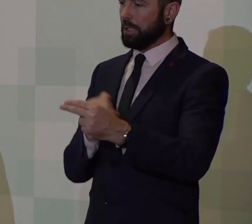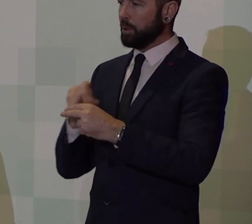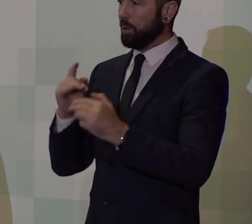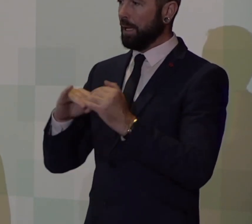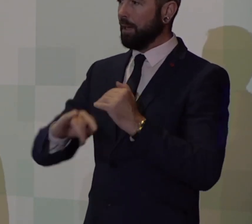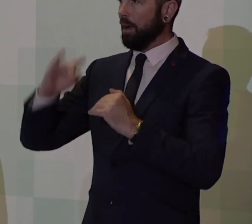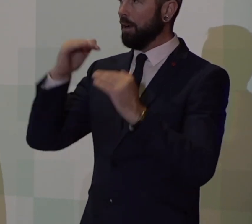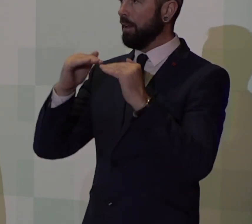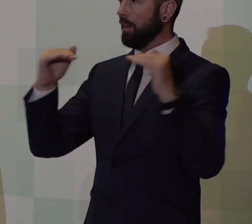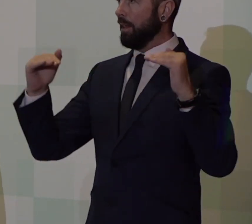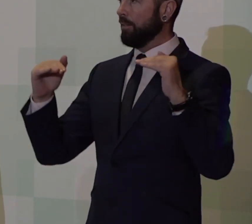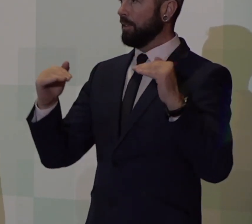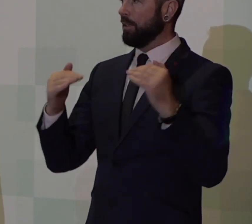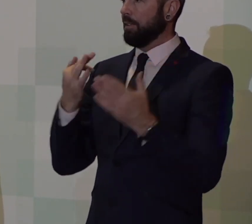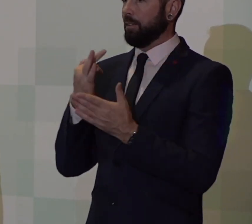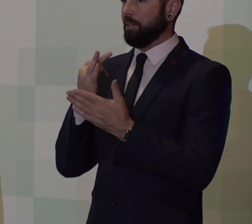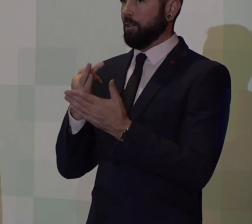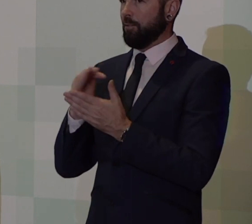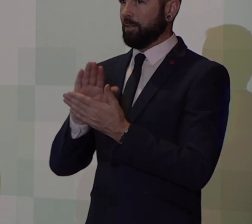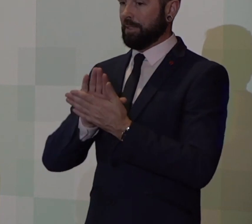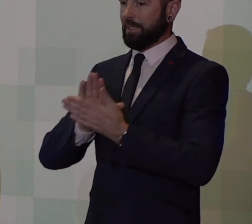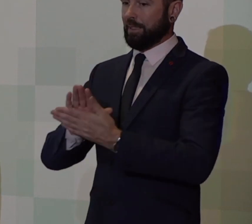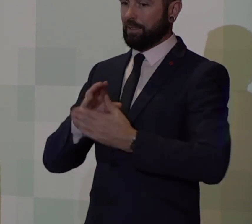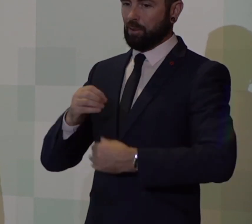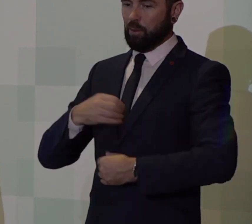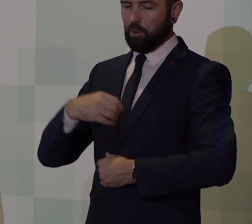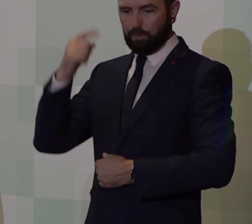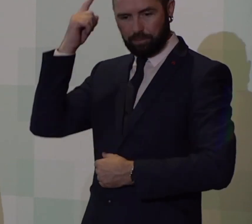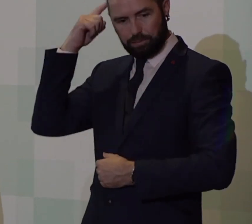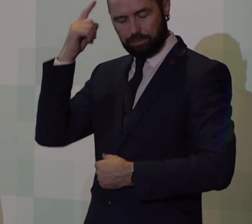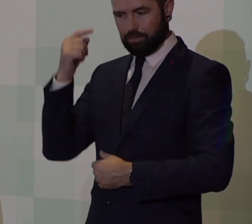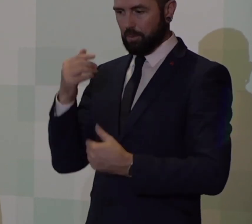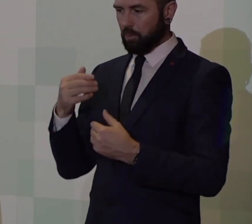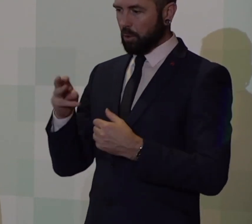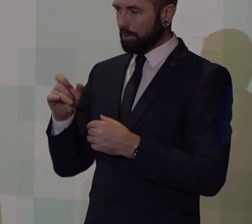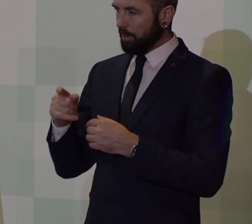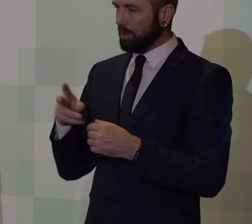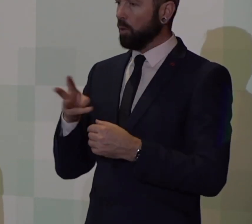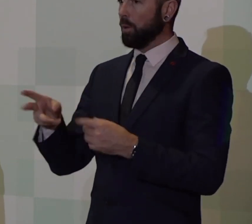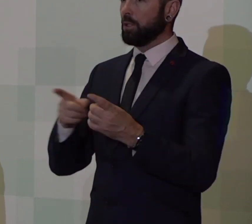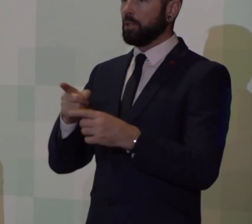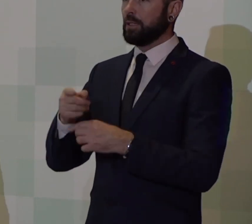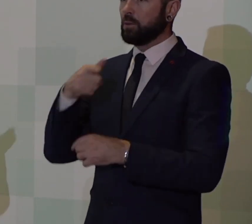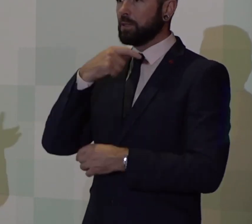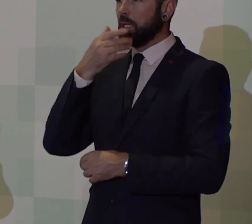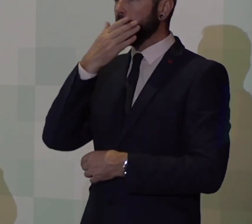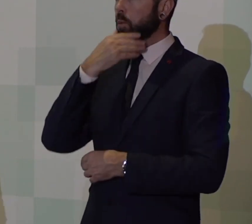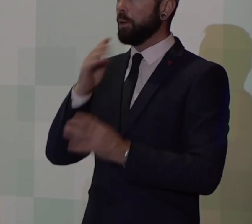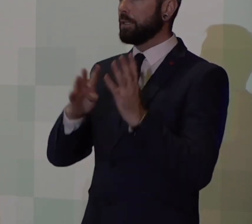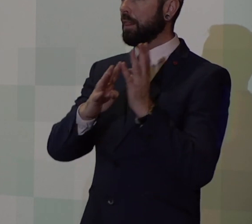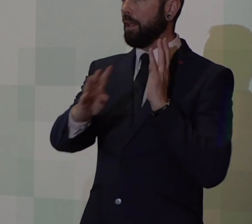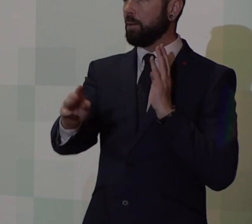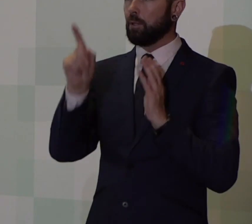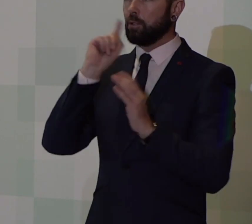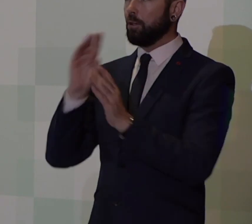levels tend, even against their own principles, perpetuate some of this by saying, boys line up over there, girls line up